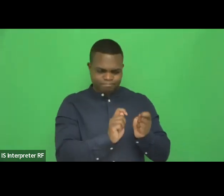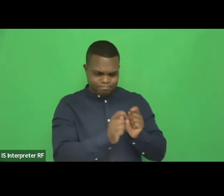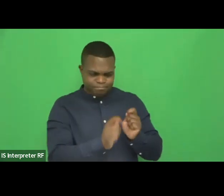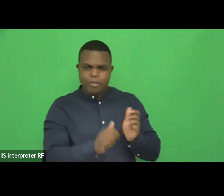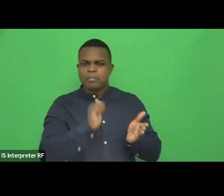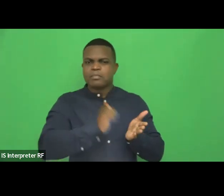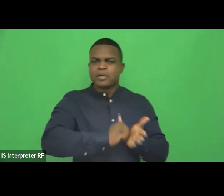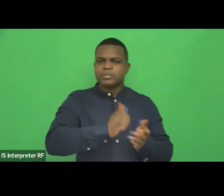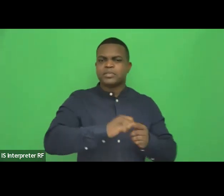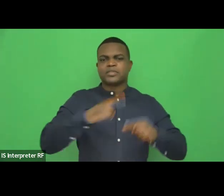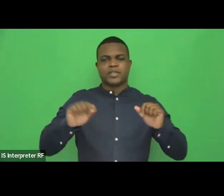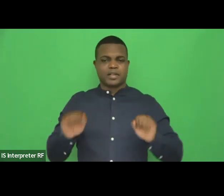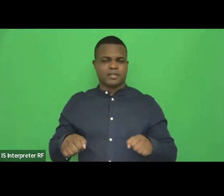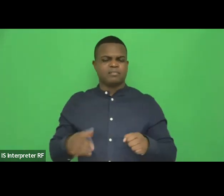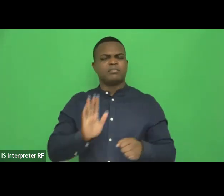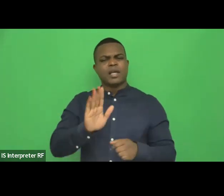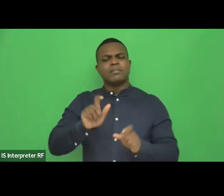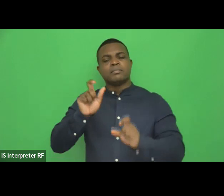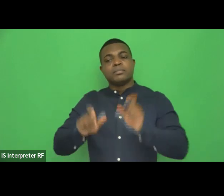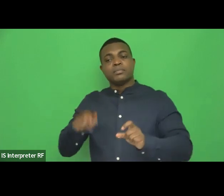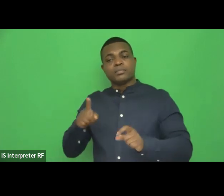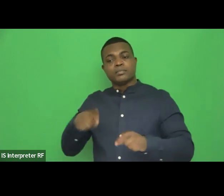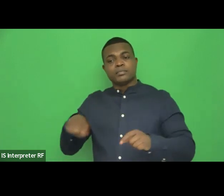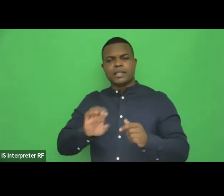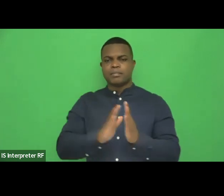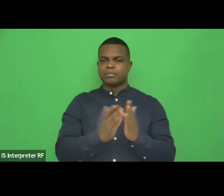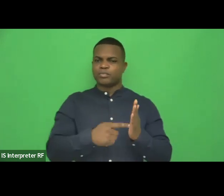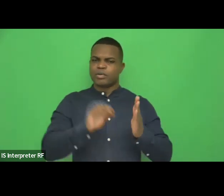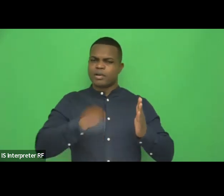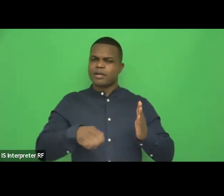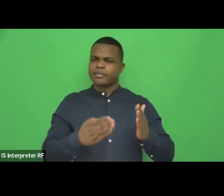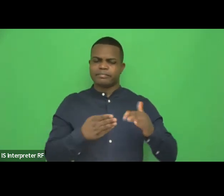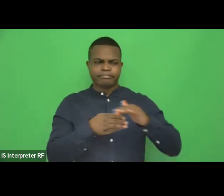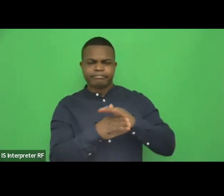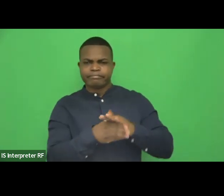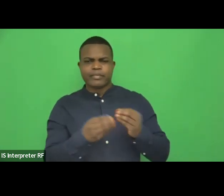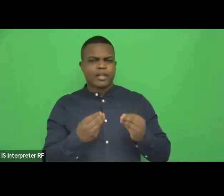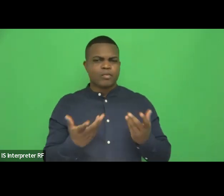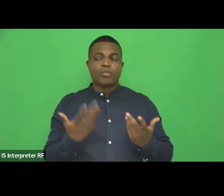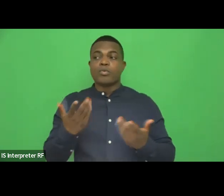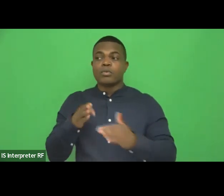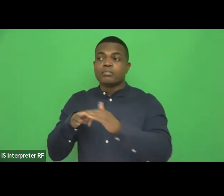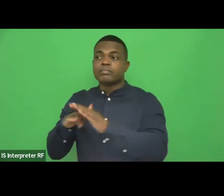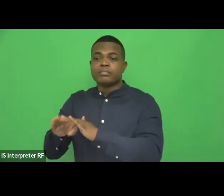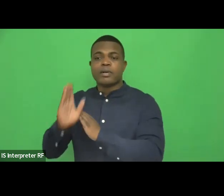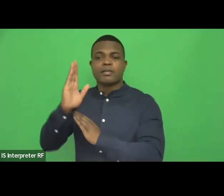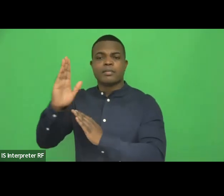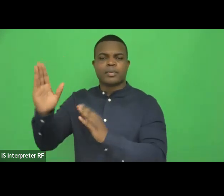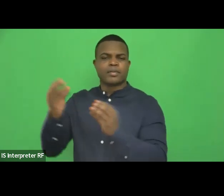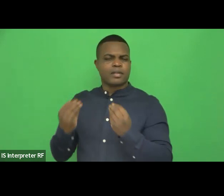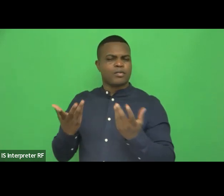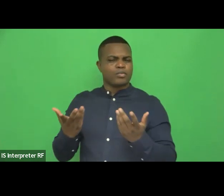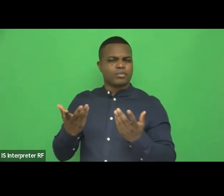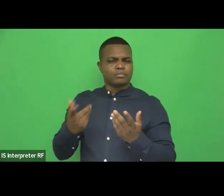them? Do they have the accessibility features? Because just like the web, we can have accessible ebooks, and we can